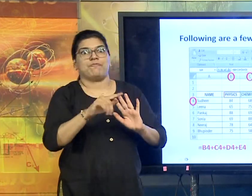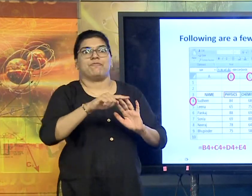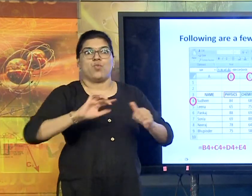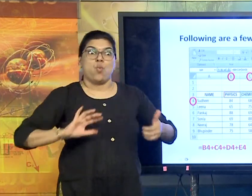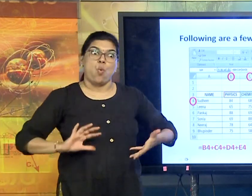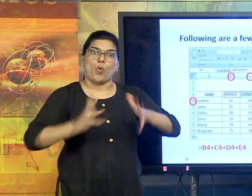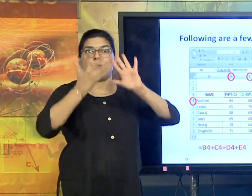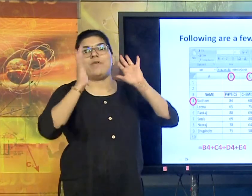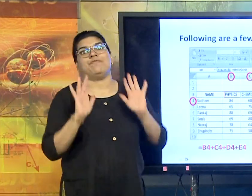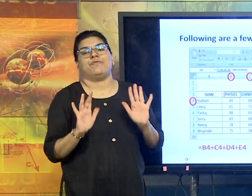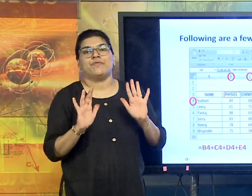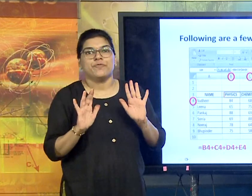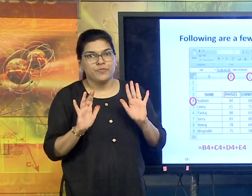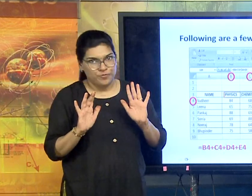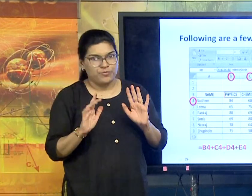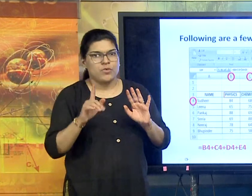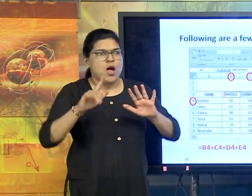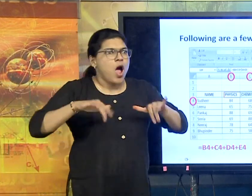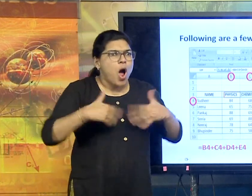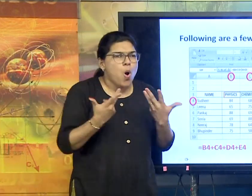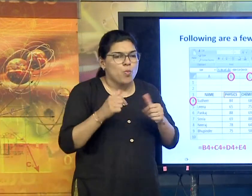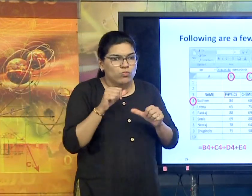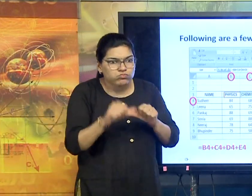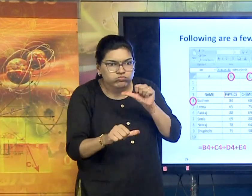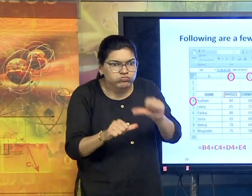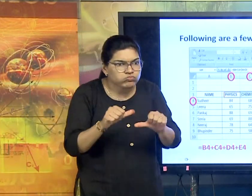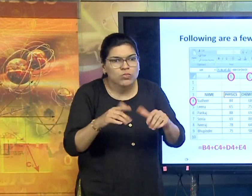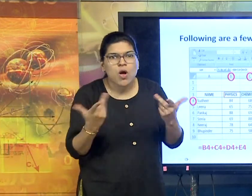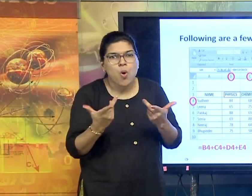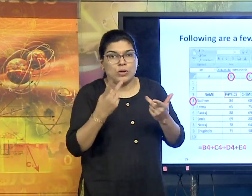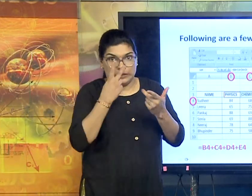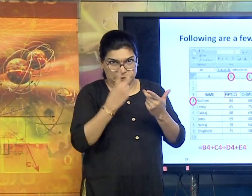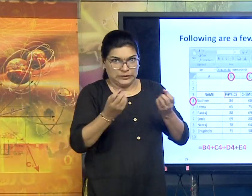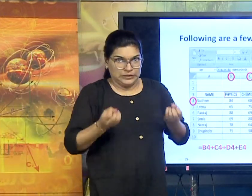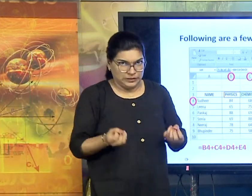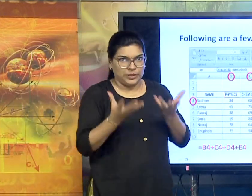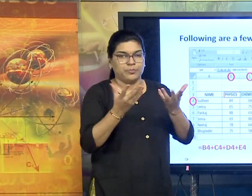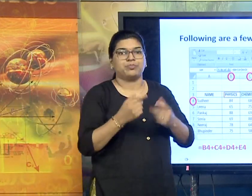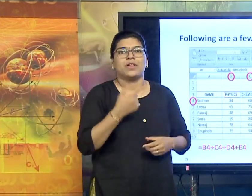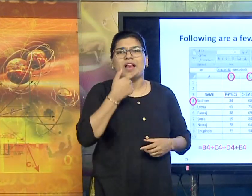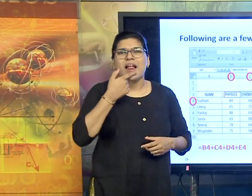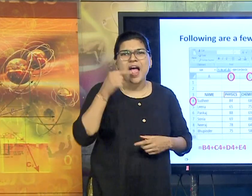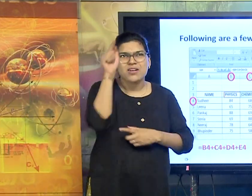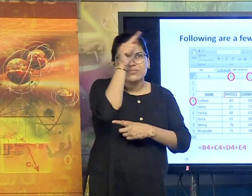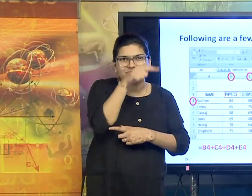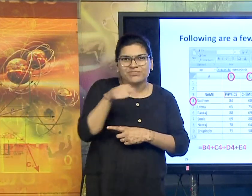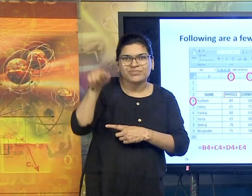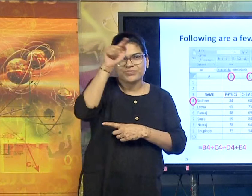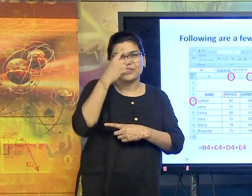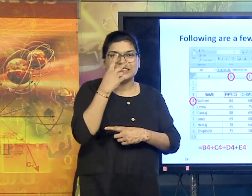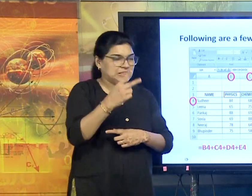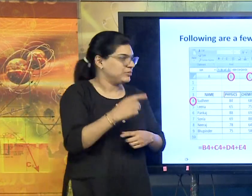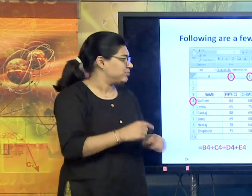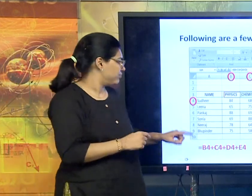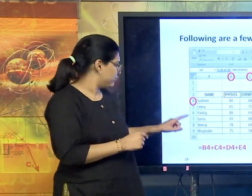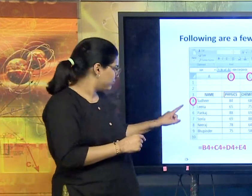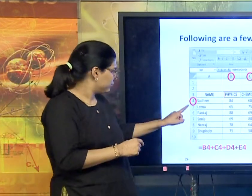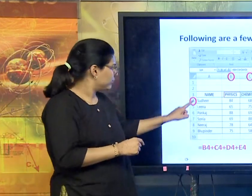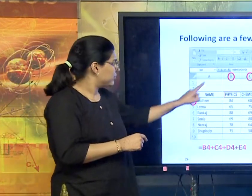the total, so how do you do that? You write those numbers and do addition. So in MS Excel,